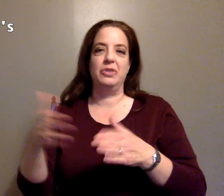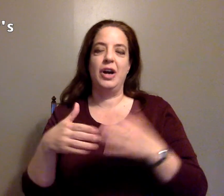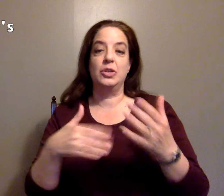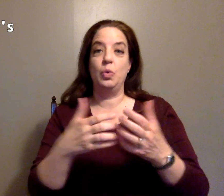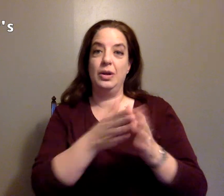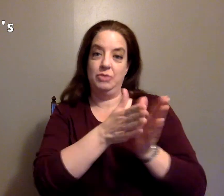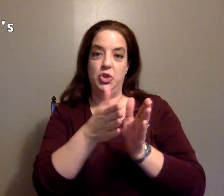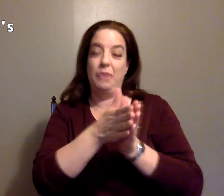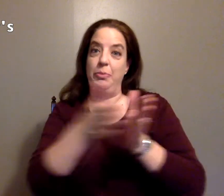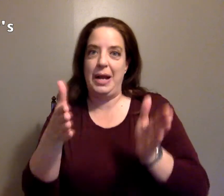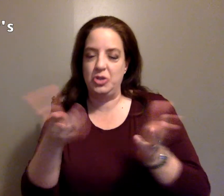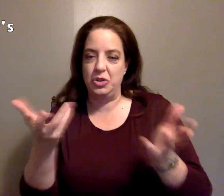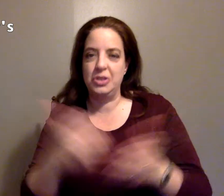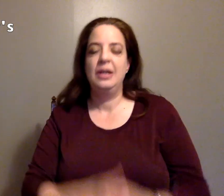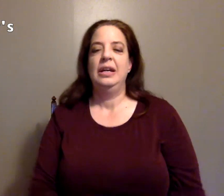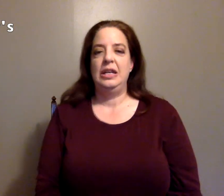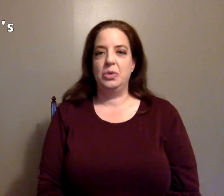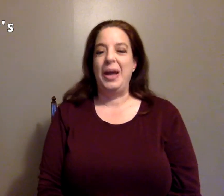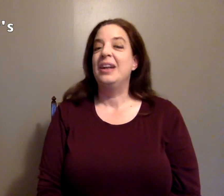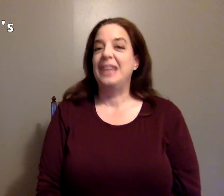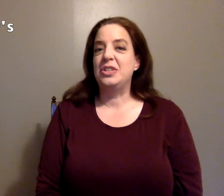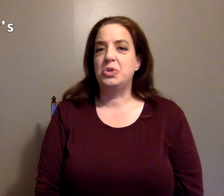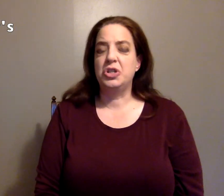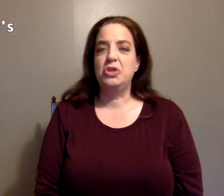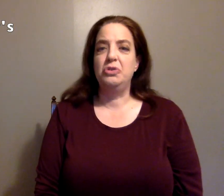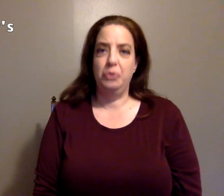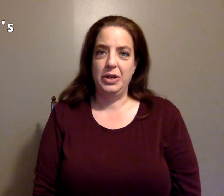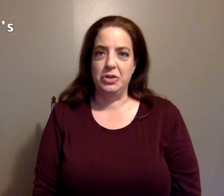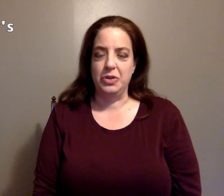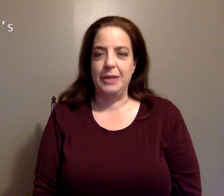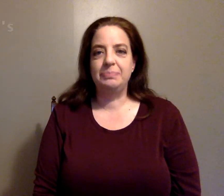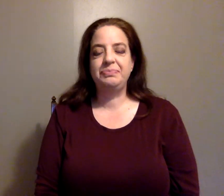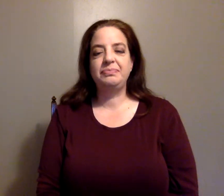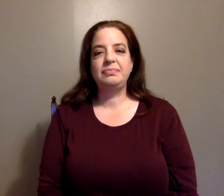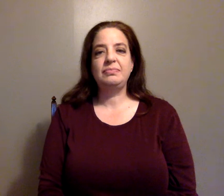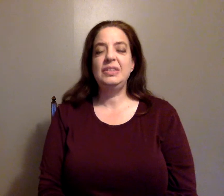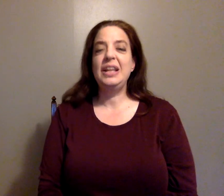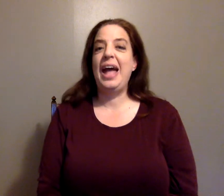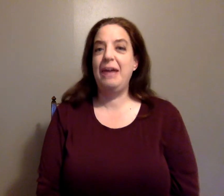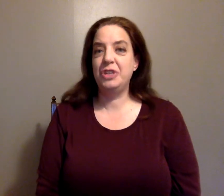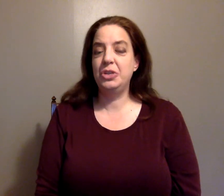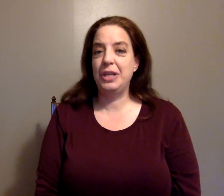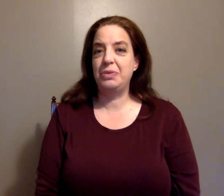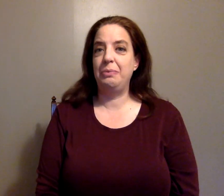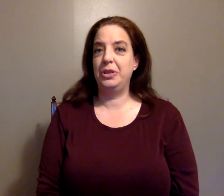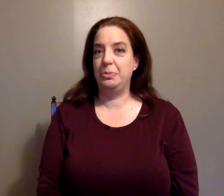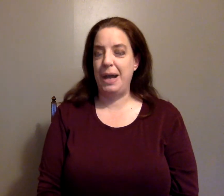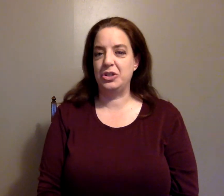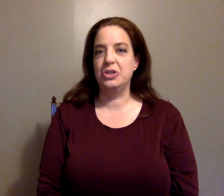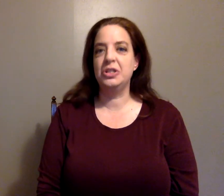Arts or just short for bachelor's, either way, that is a traditional 4-year degree. After you graduate with your bachelor's,